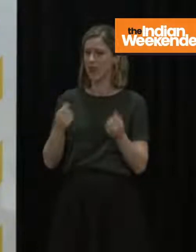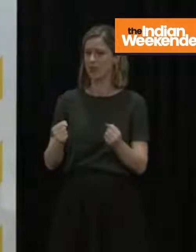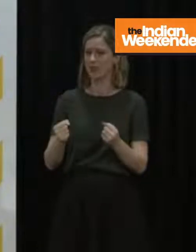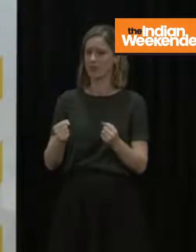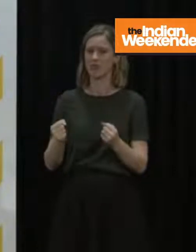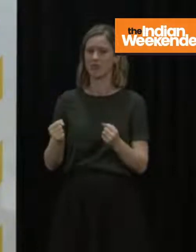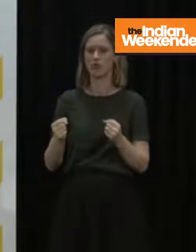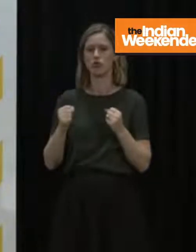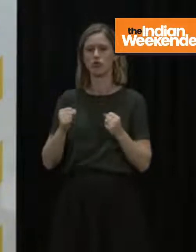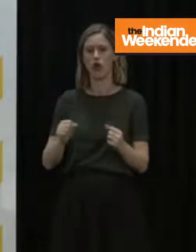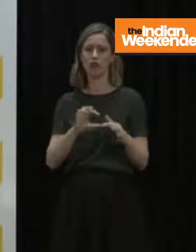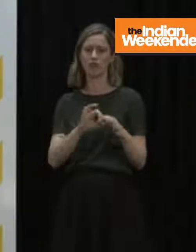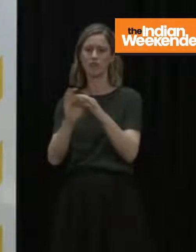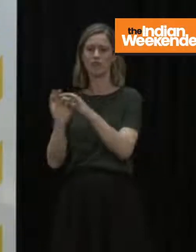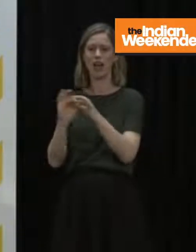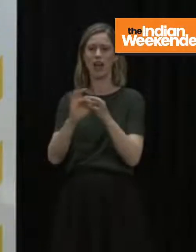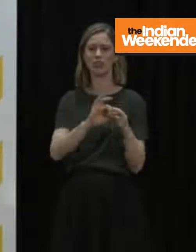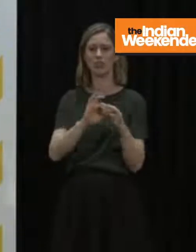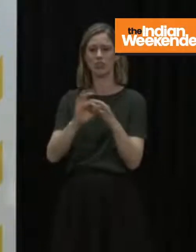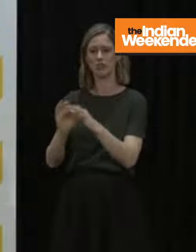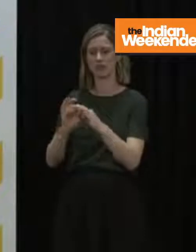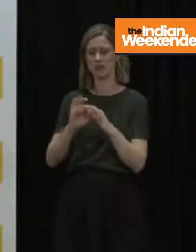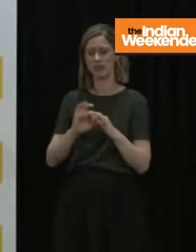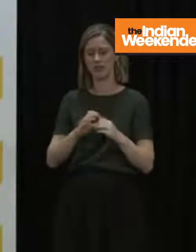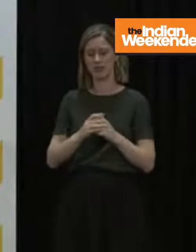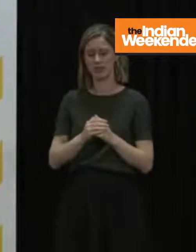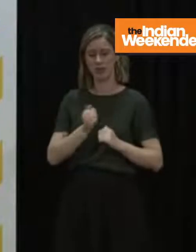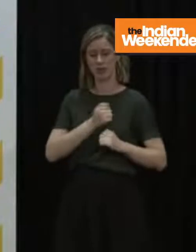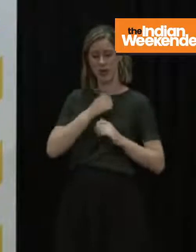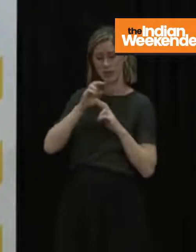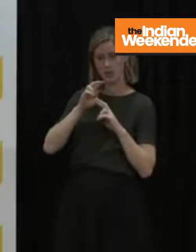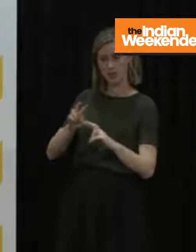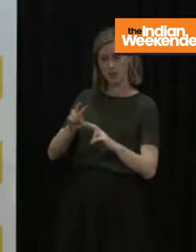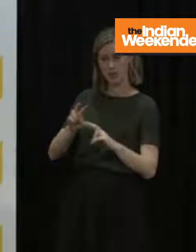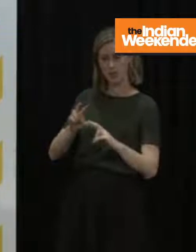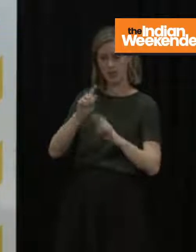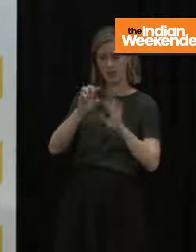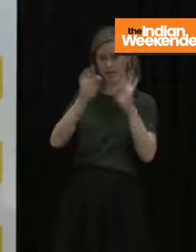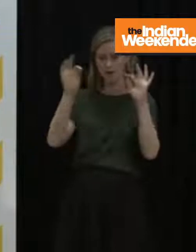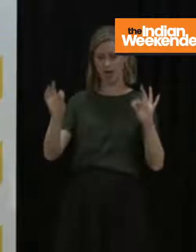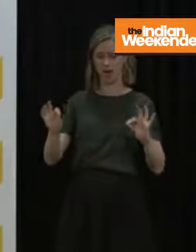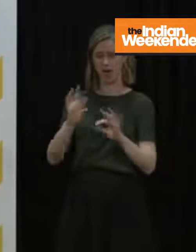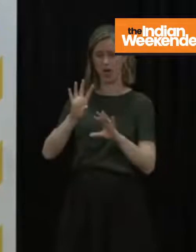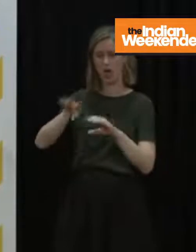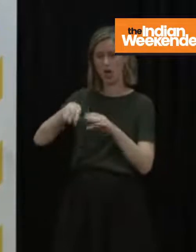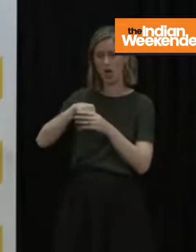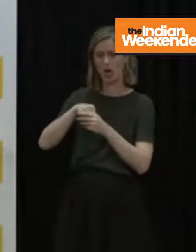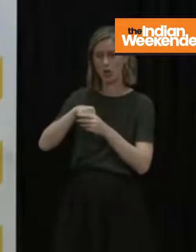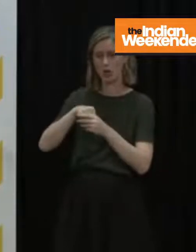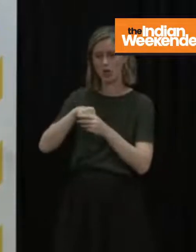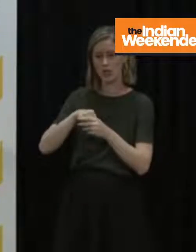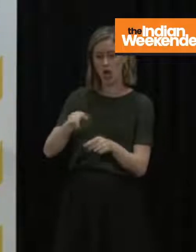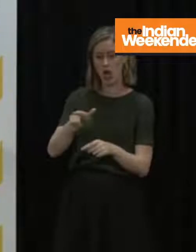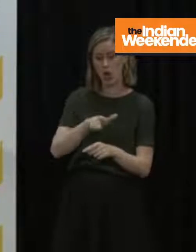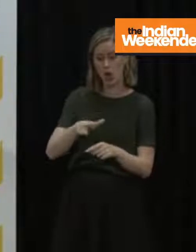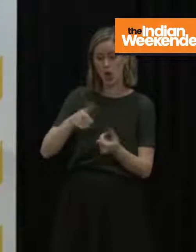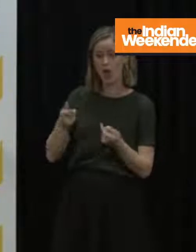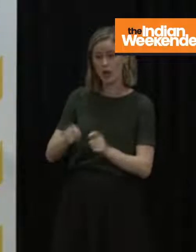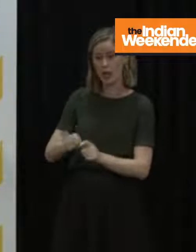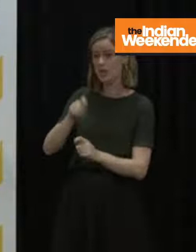good, strong working relationship. But from our perspective, we've designed a framework that includes the scope for localised